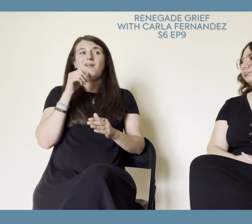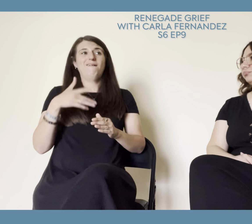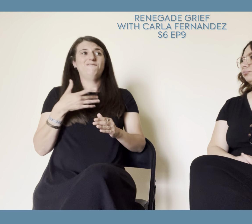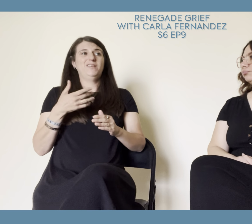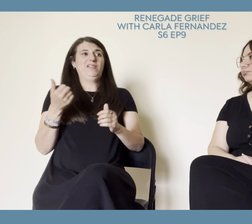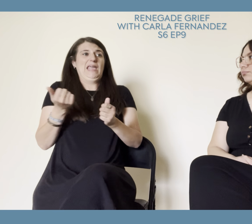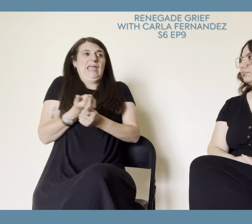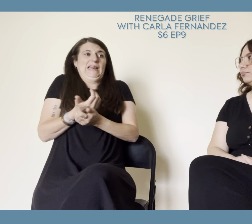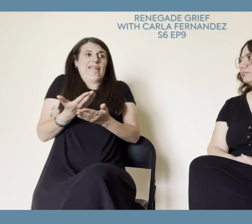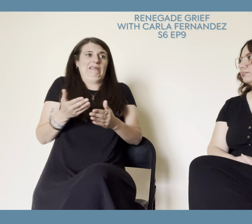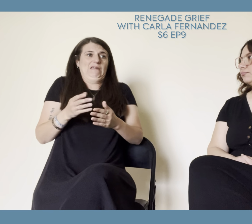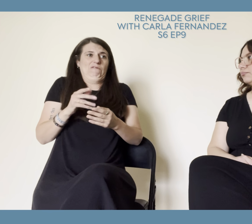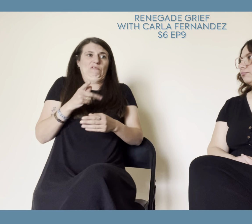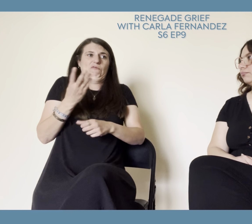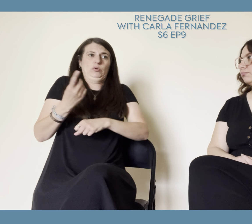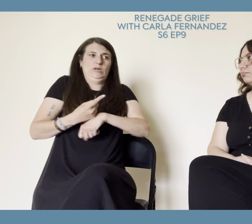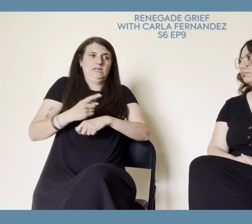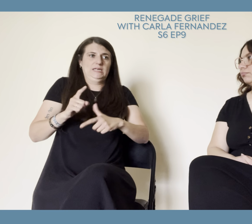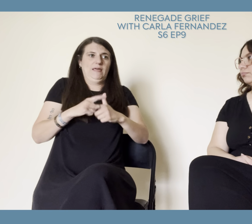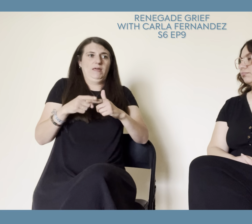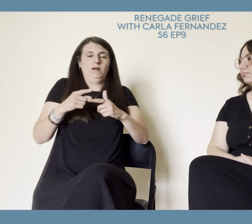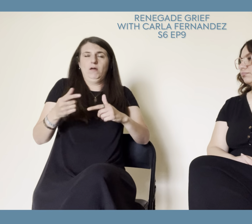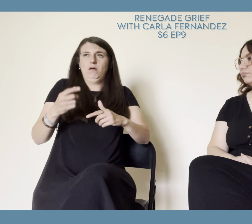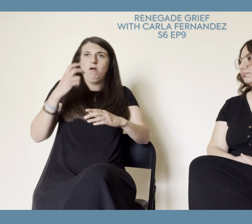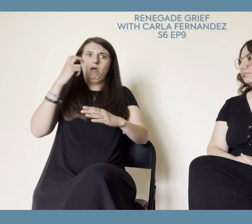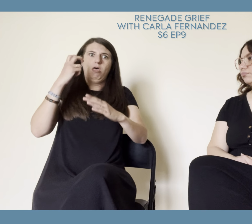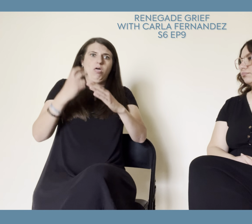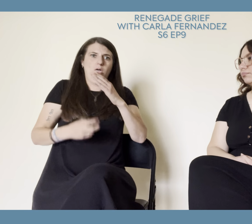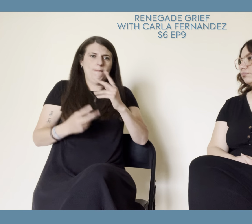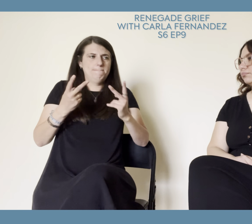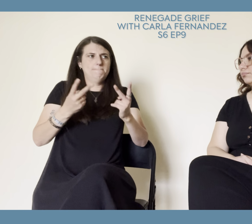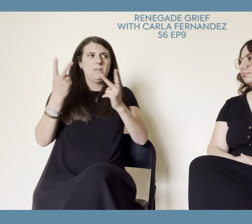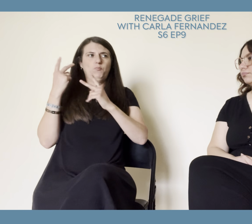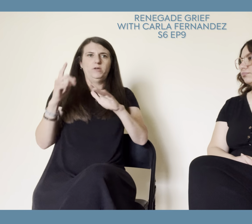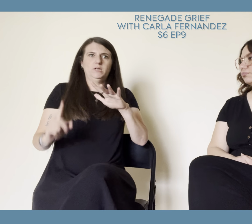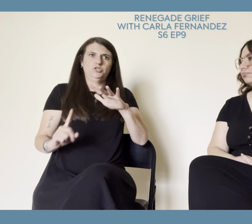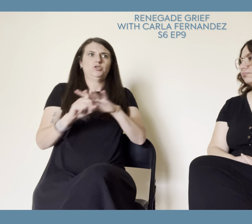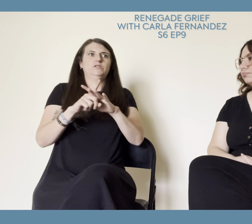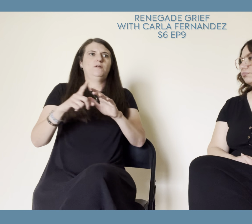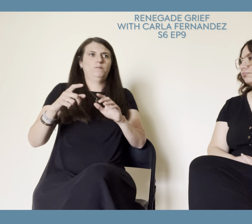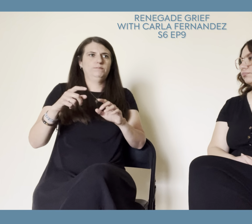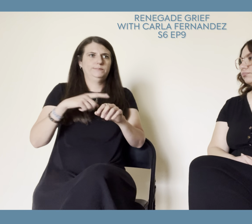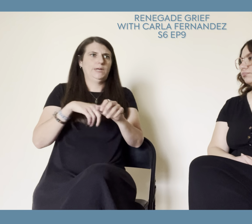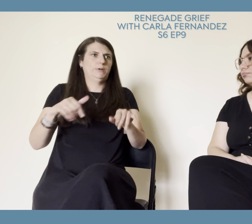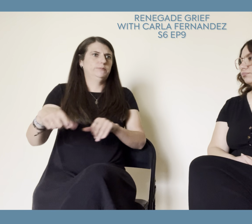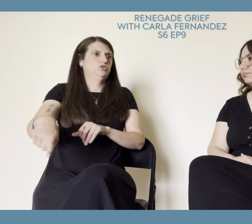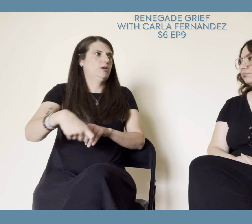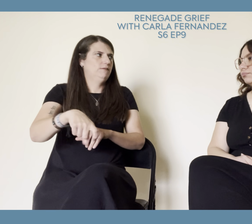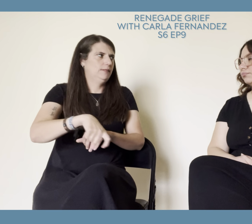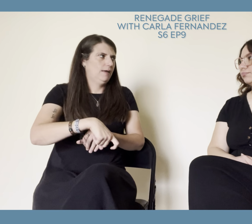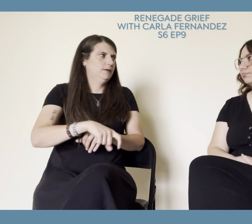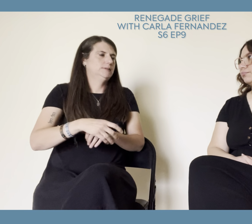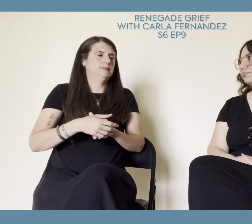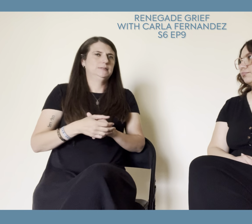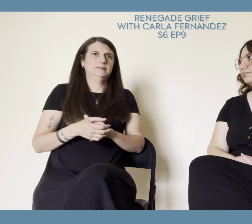days and then being walloped by a memory that comes up while you're like shaving your legs. Sort of the unpredictability of it. There's sort of this